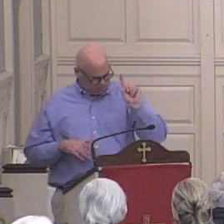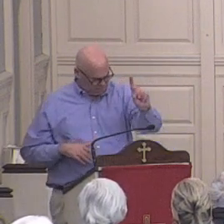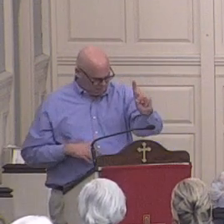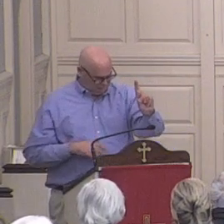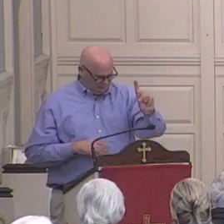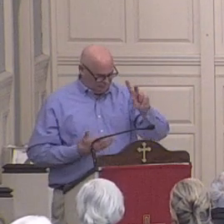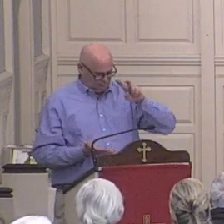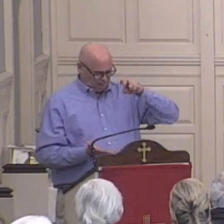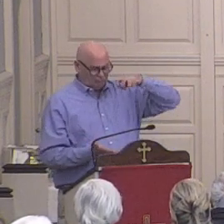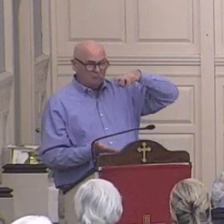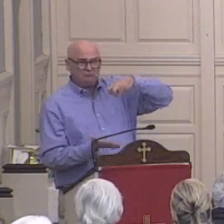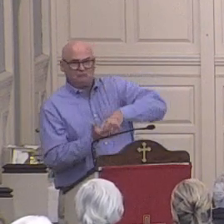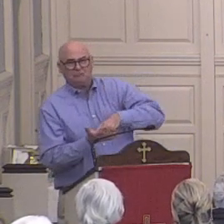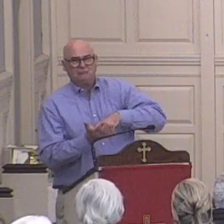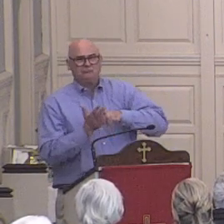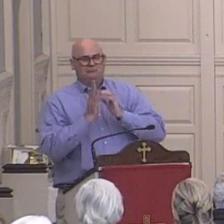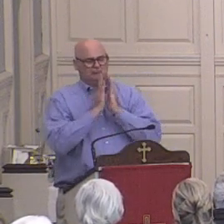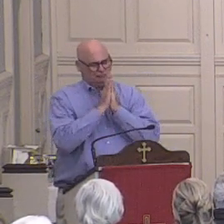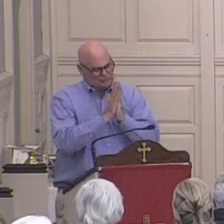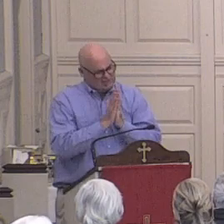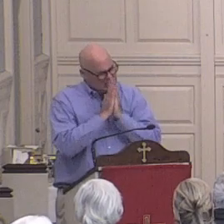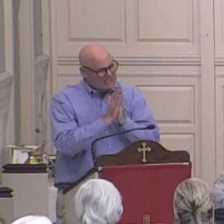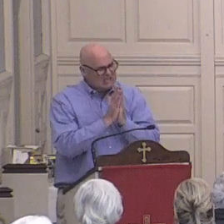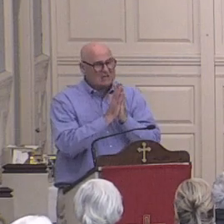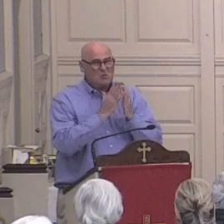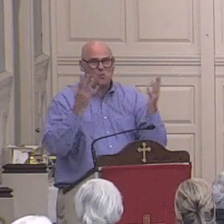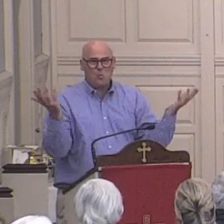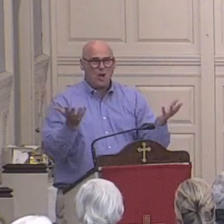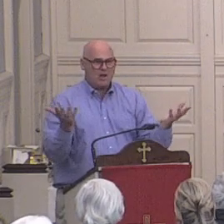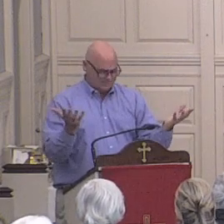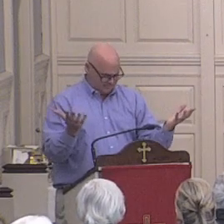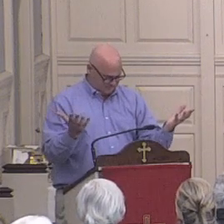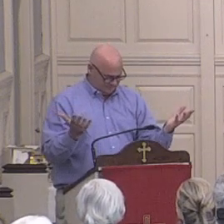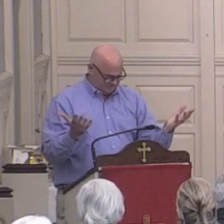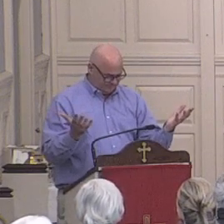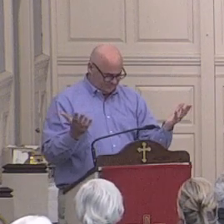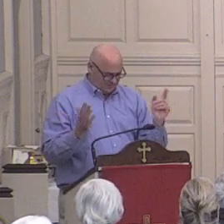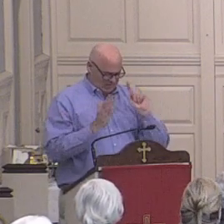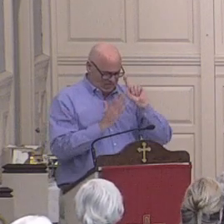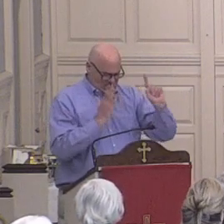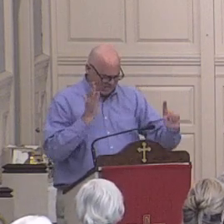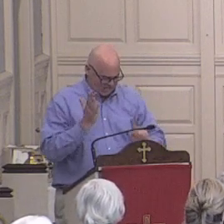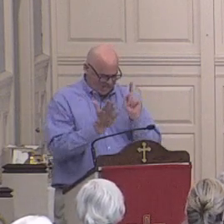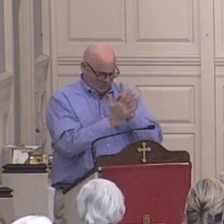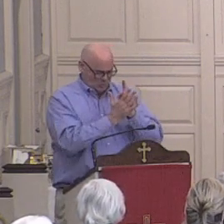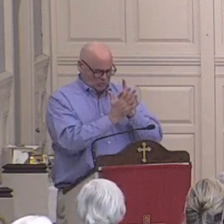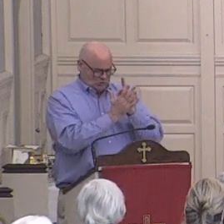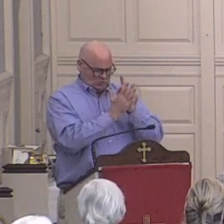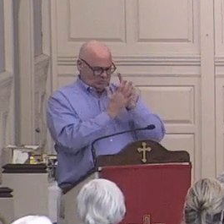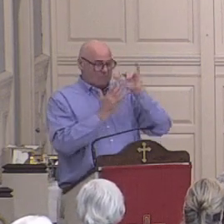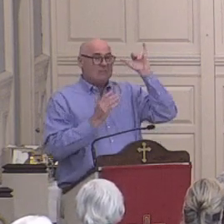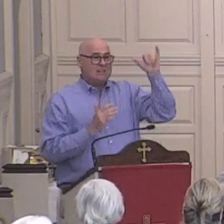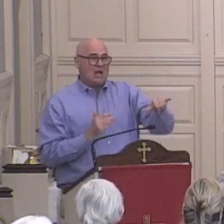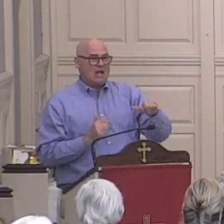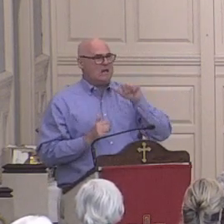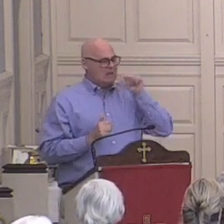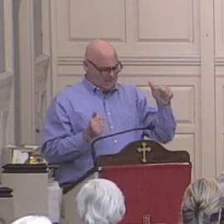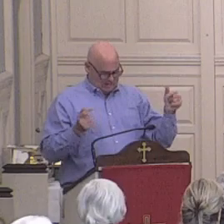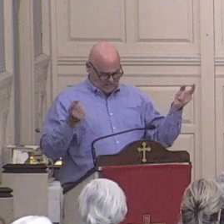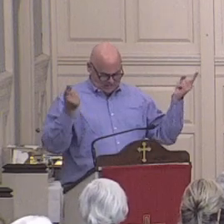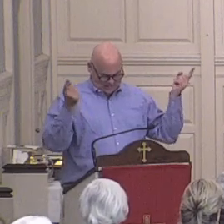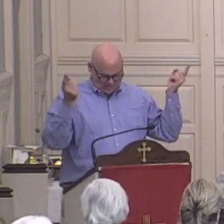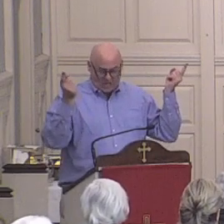He advanced a little and fell to the ground and prayed that if it were